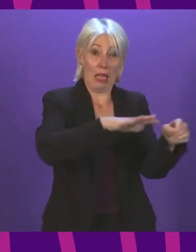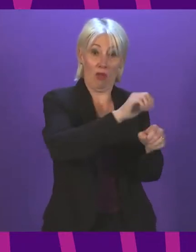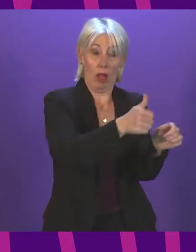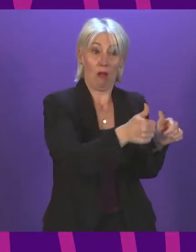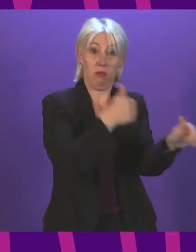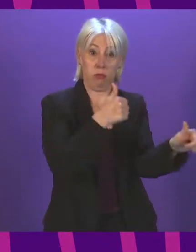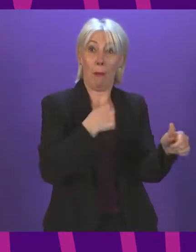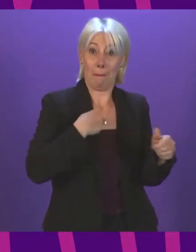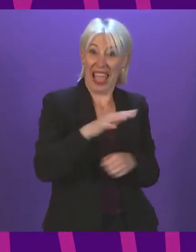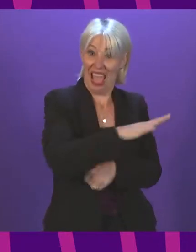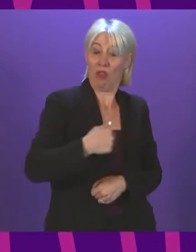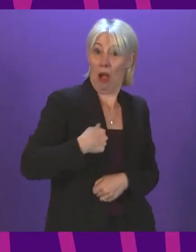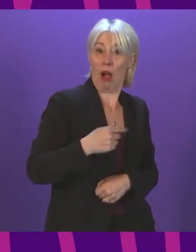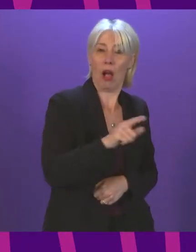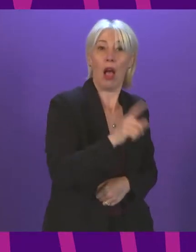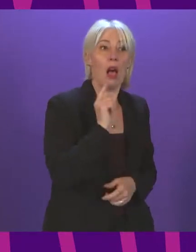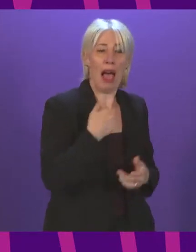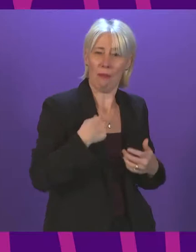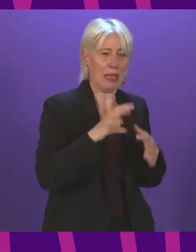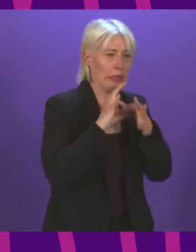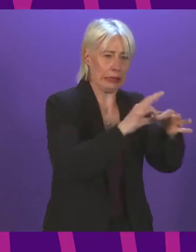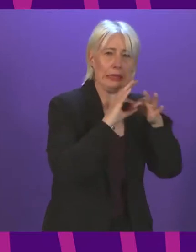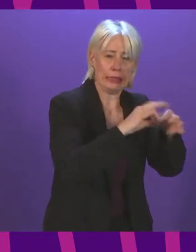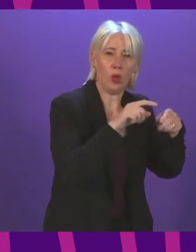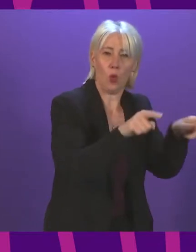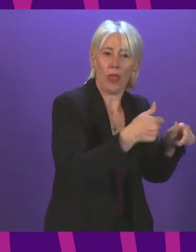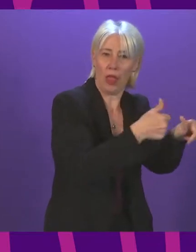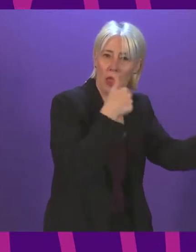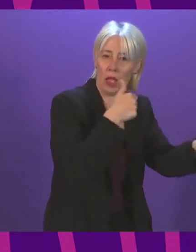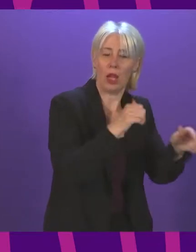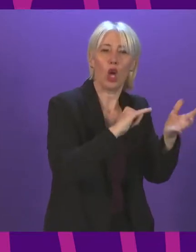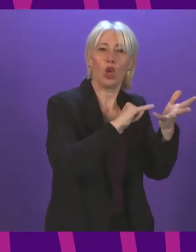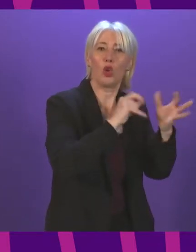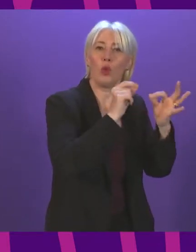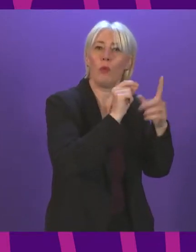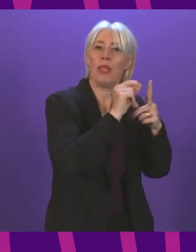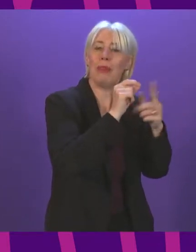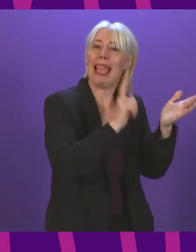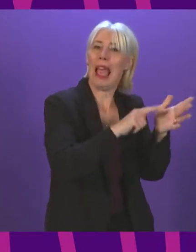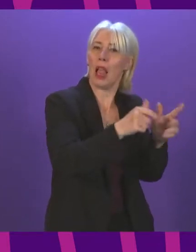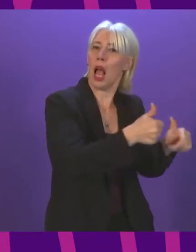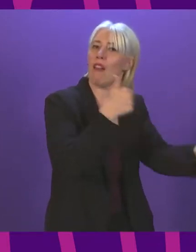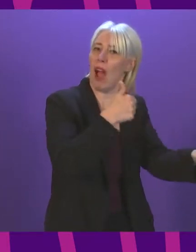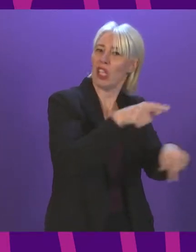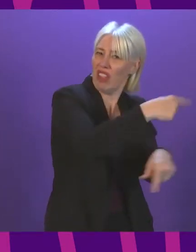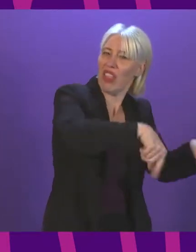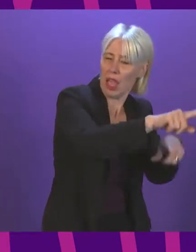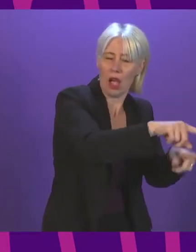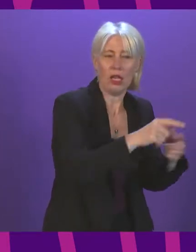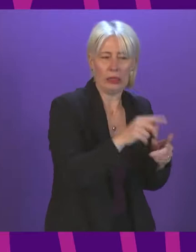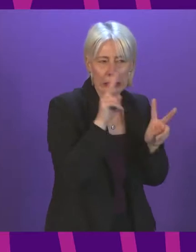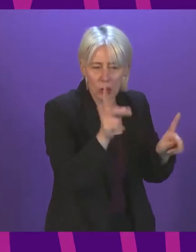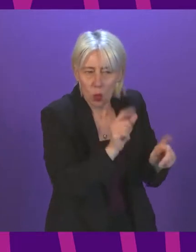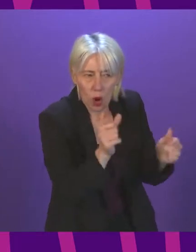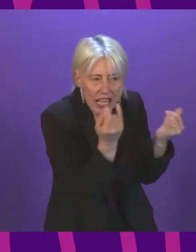constituency, and my officials have been engaging closely with QPPL to try and resolve the issues that they are facing.